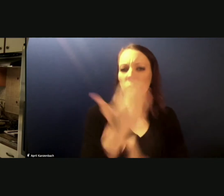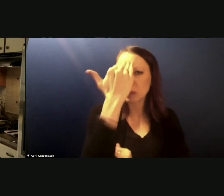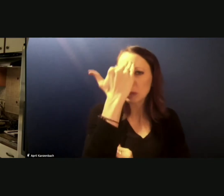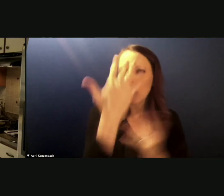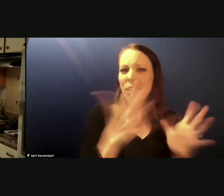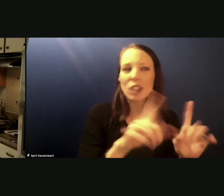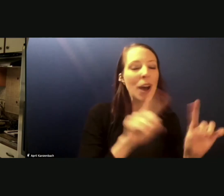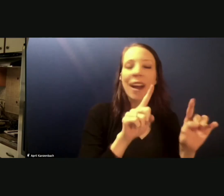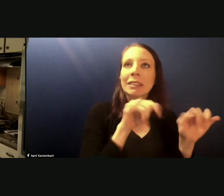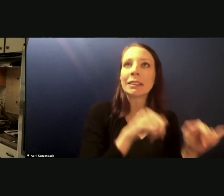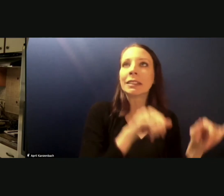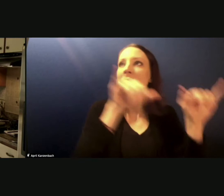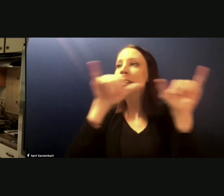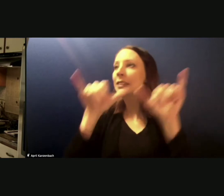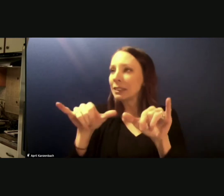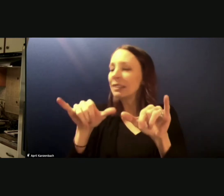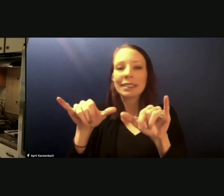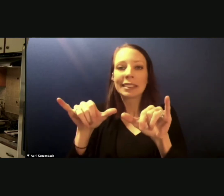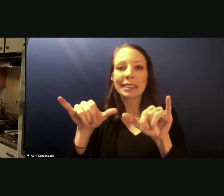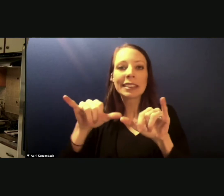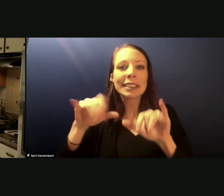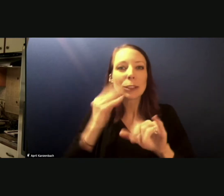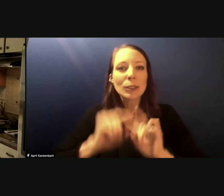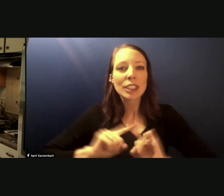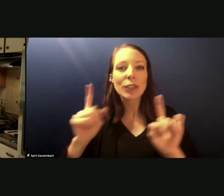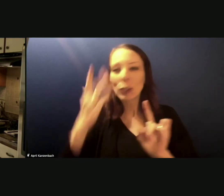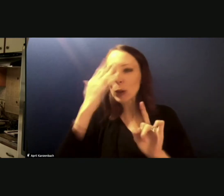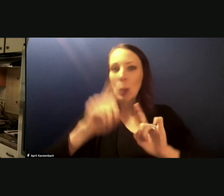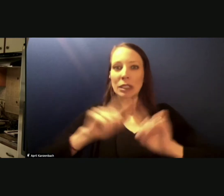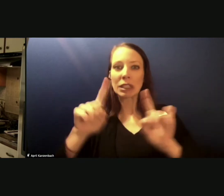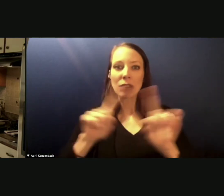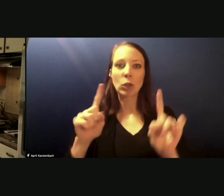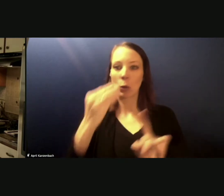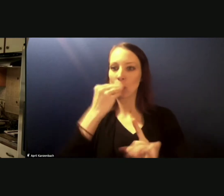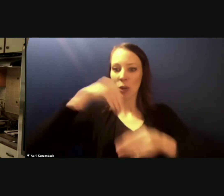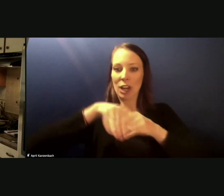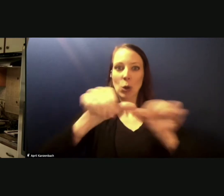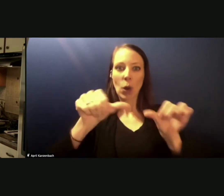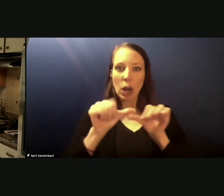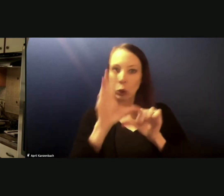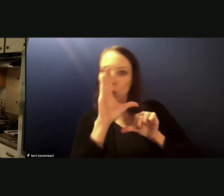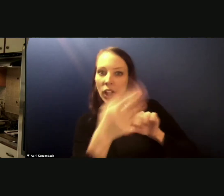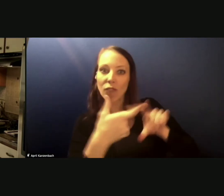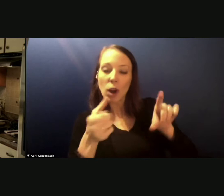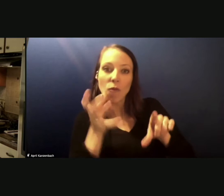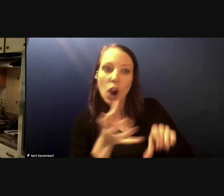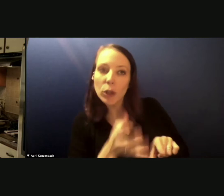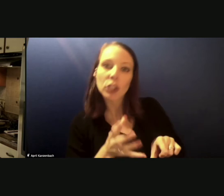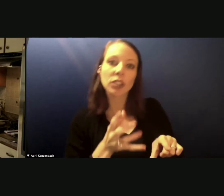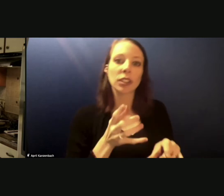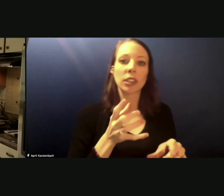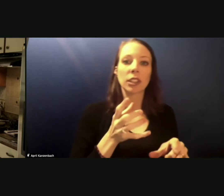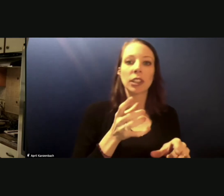different experience to get to know all of the different types of produce that actually grow in your area directly from the farmers and what does what and